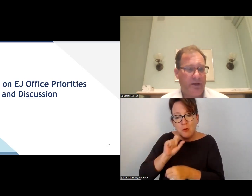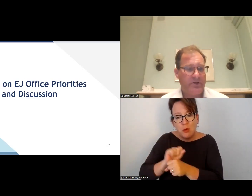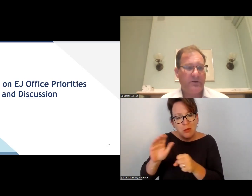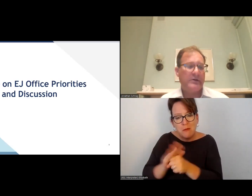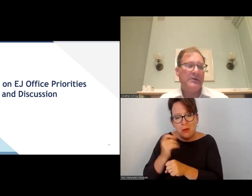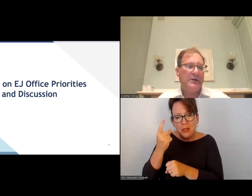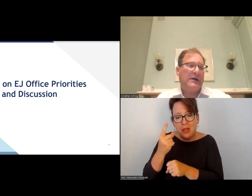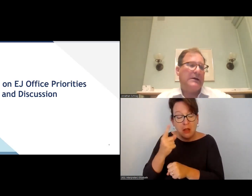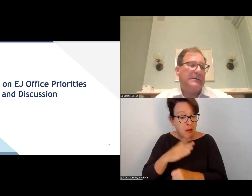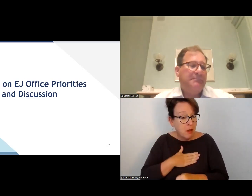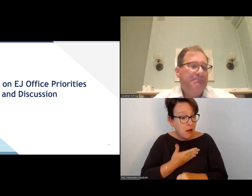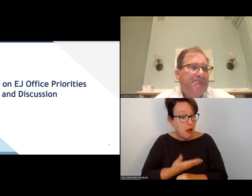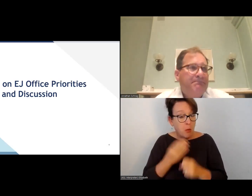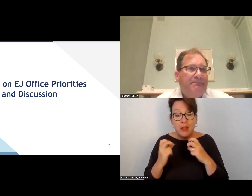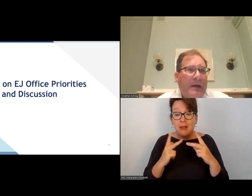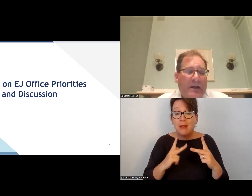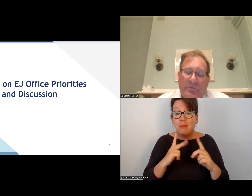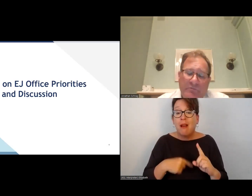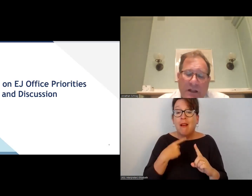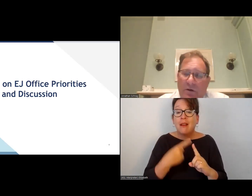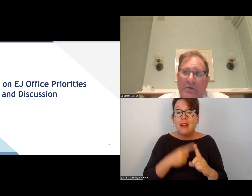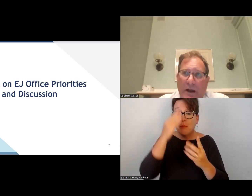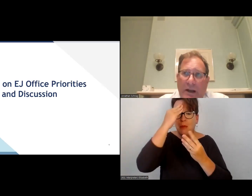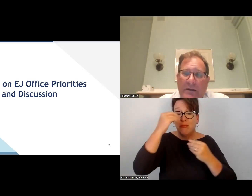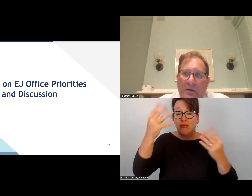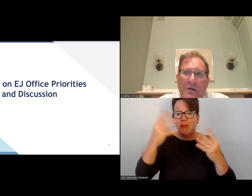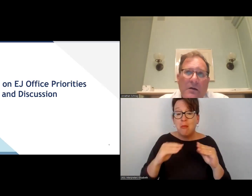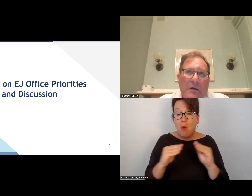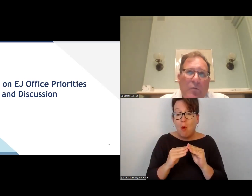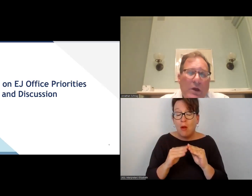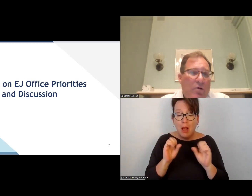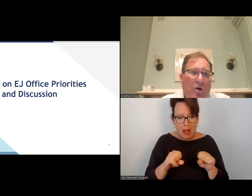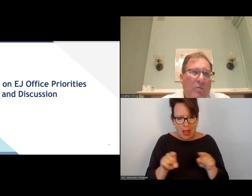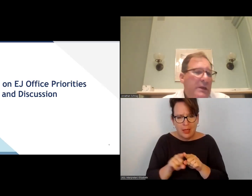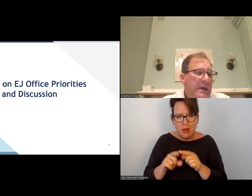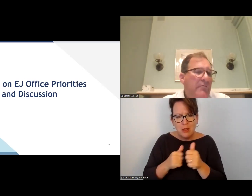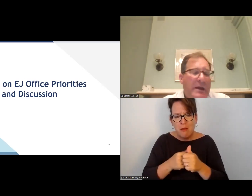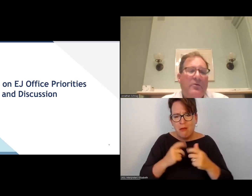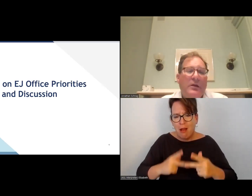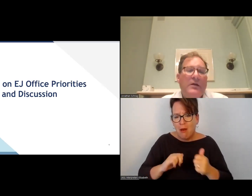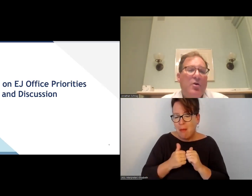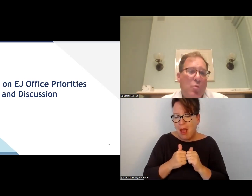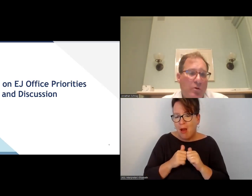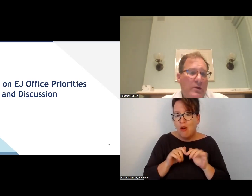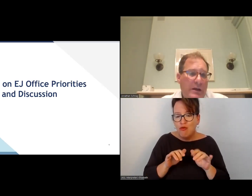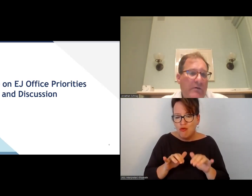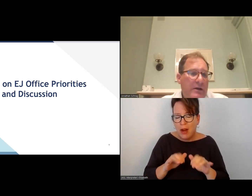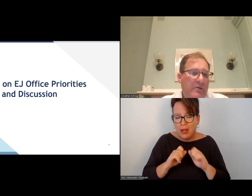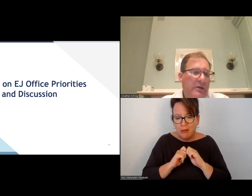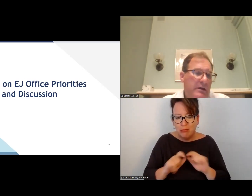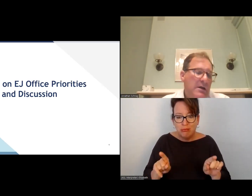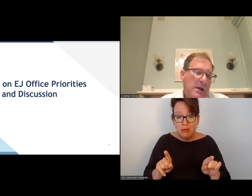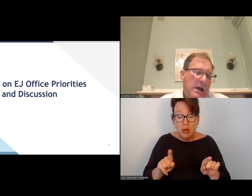more information. I can also follow up in writing. We are all meeting regularly and